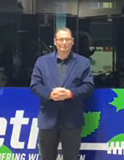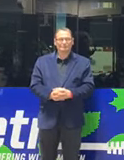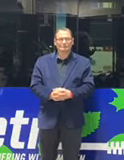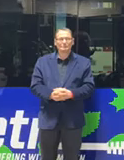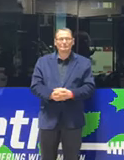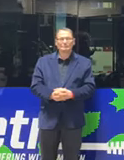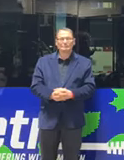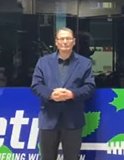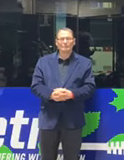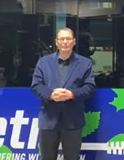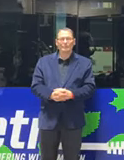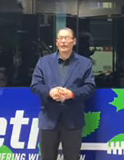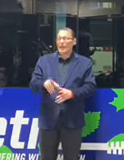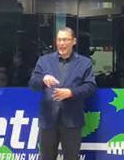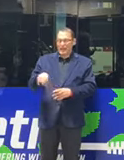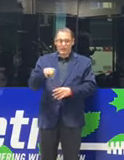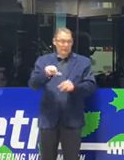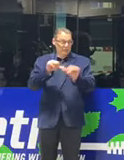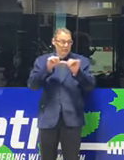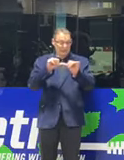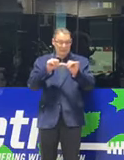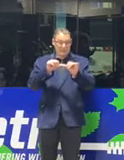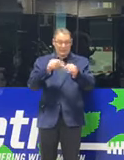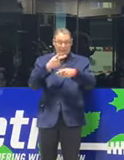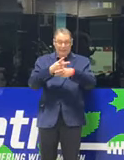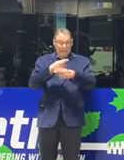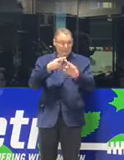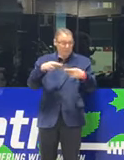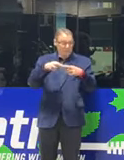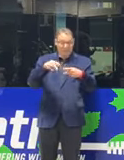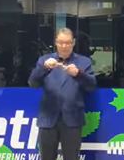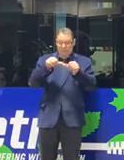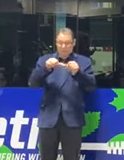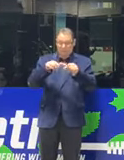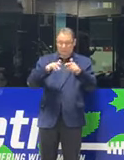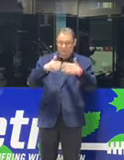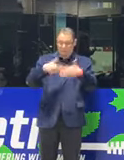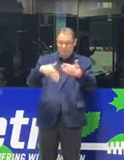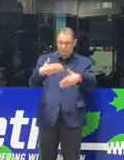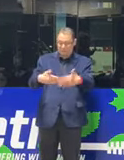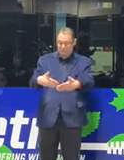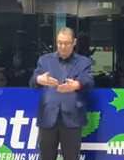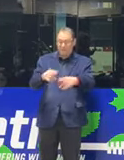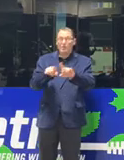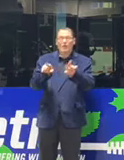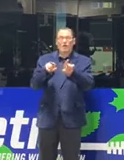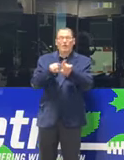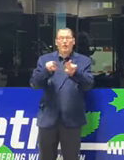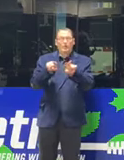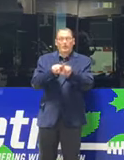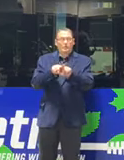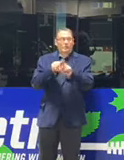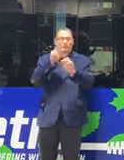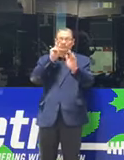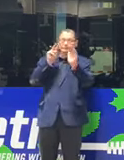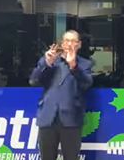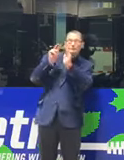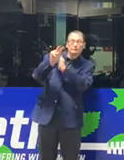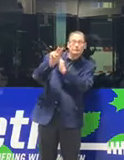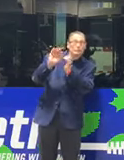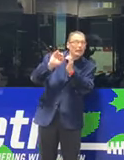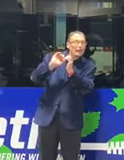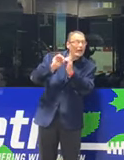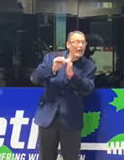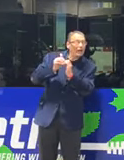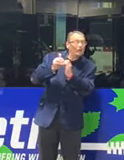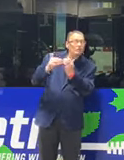Not only are you keeping the region moving in the here and now, you're also looking to the future by